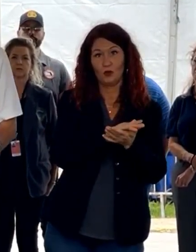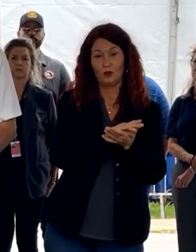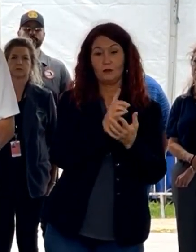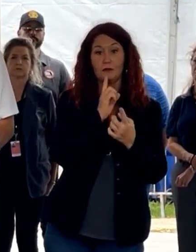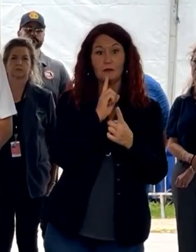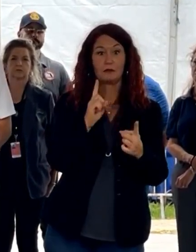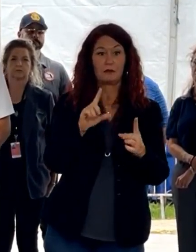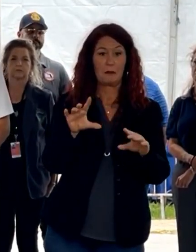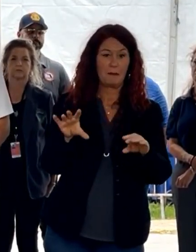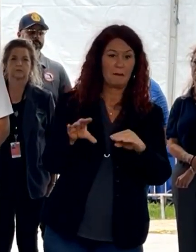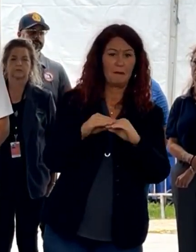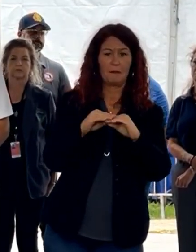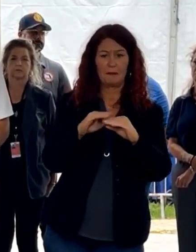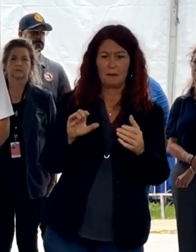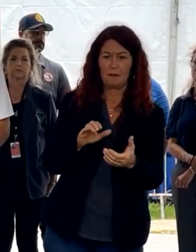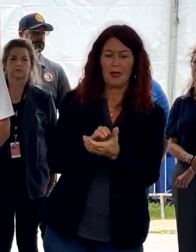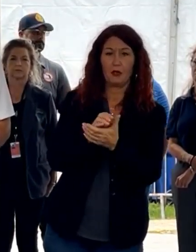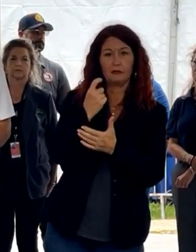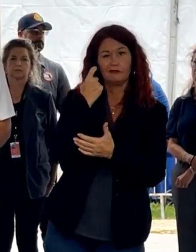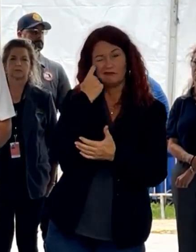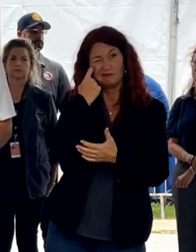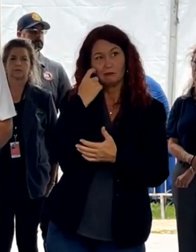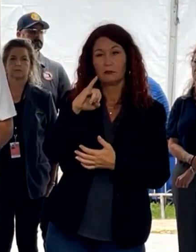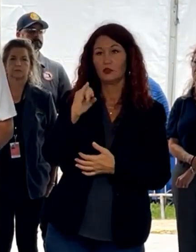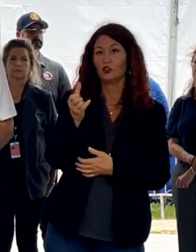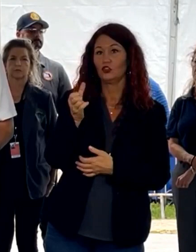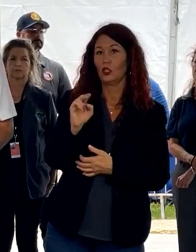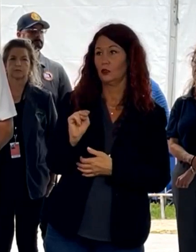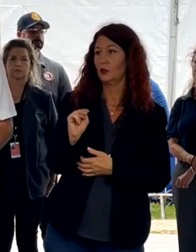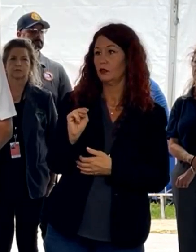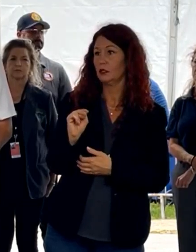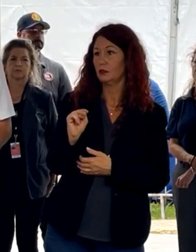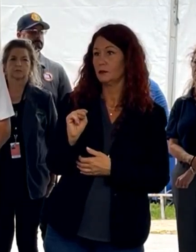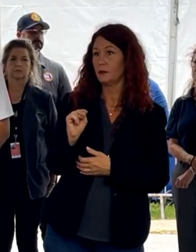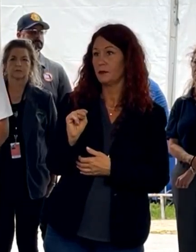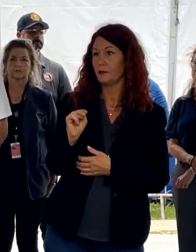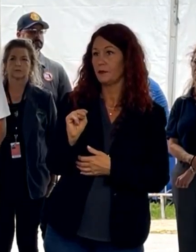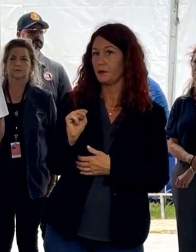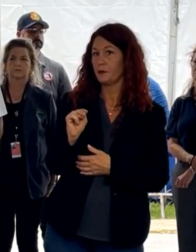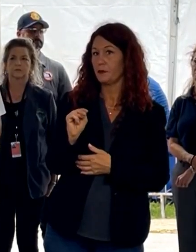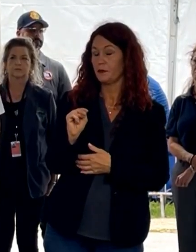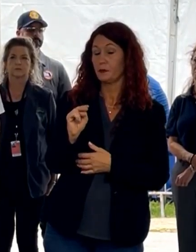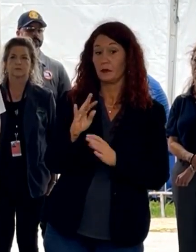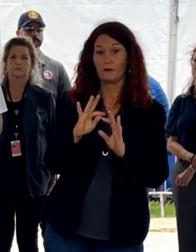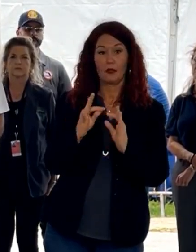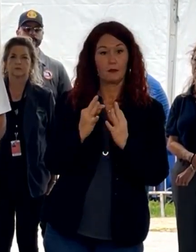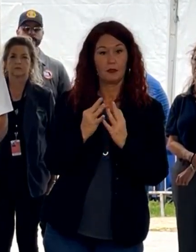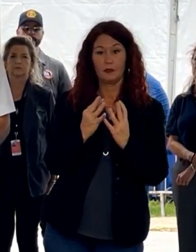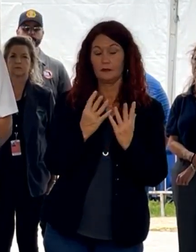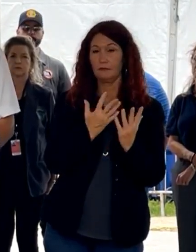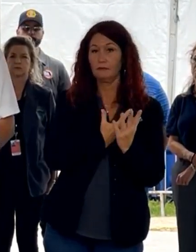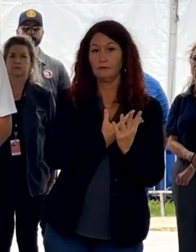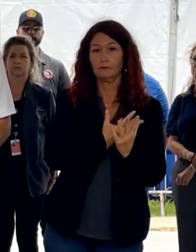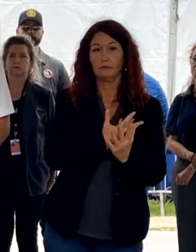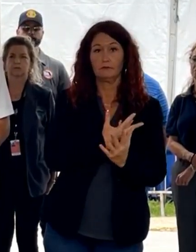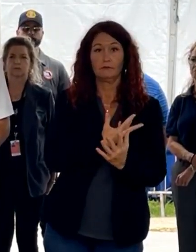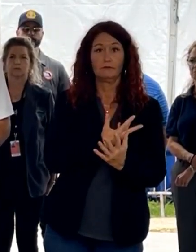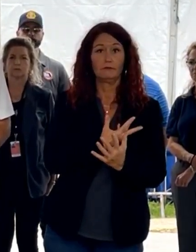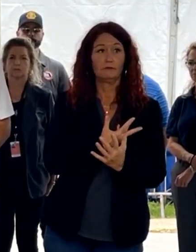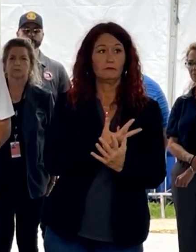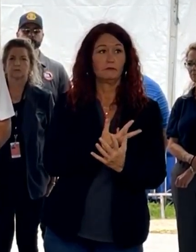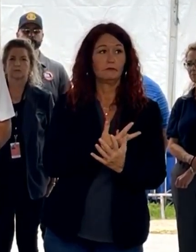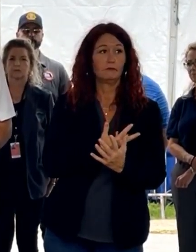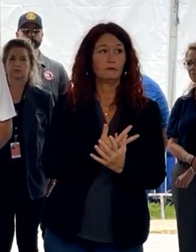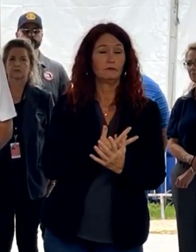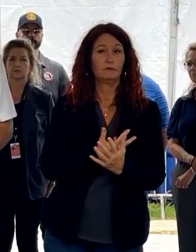in January, and obviously the family is distraught and wanting to know every detail